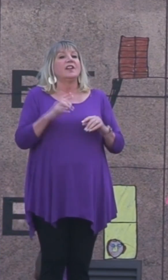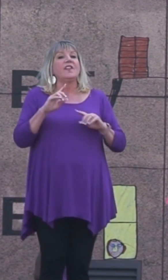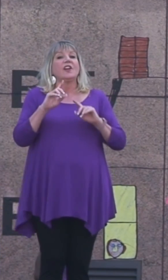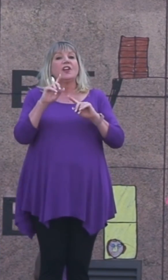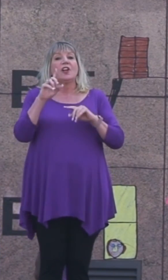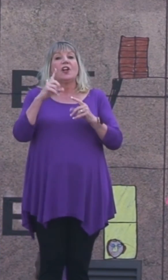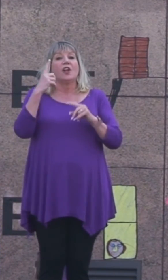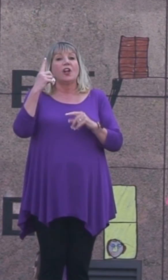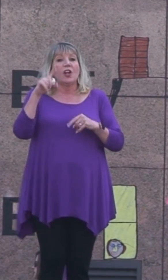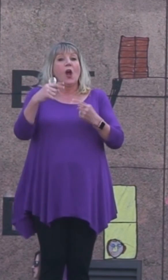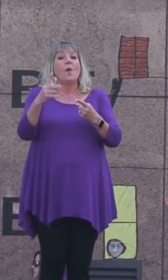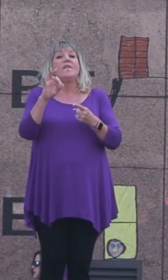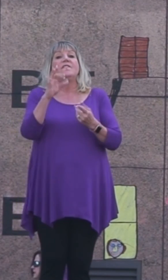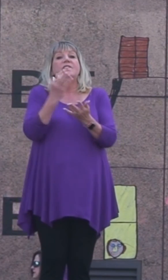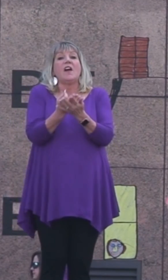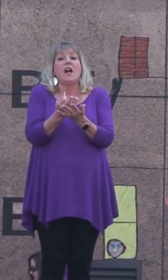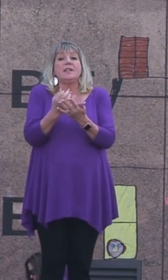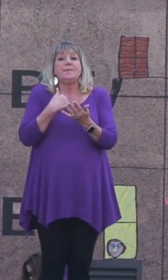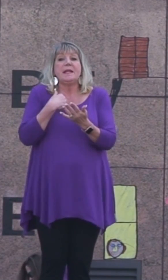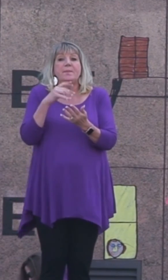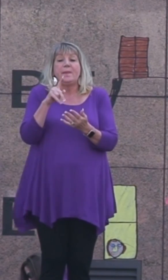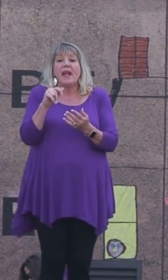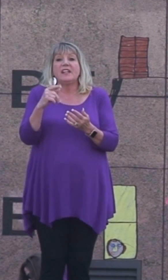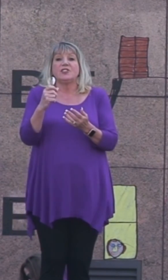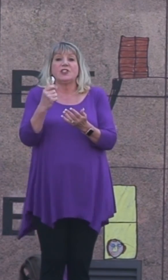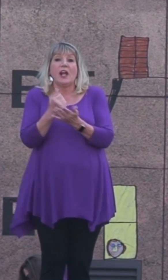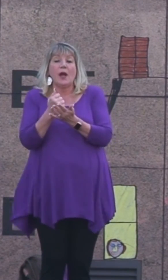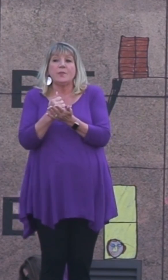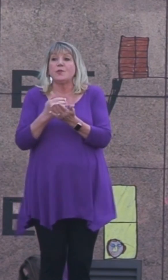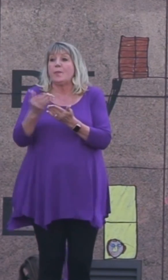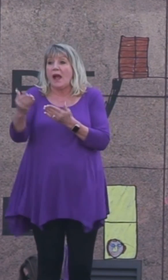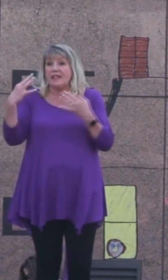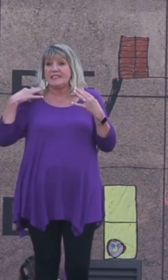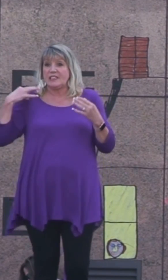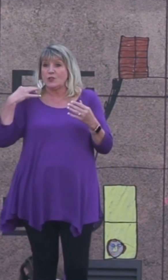GoFundMe page is one way. Any little bit helps. Buying a t-shirt or a button